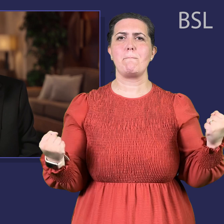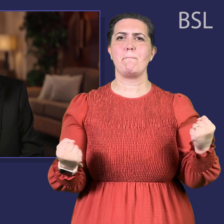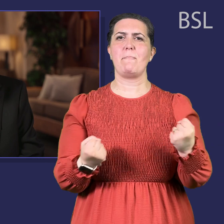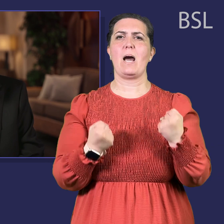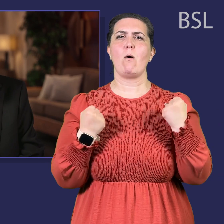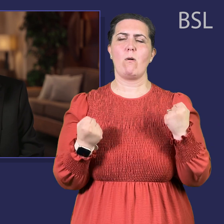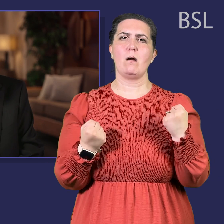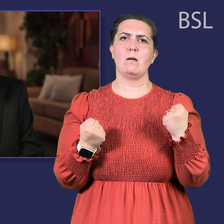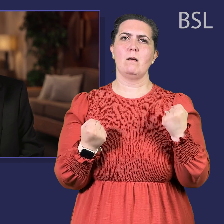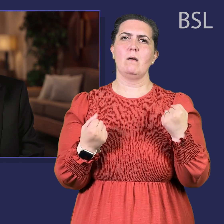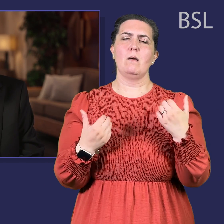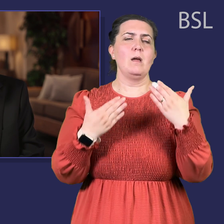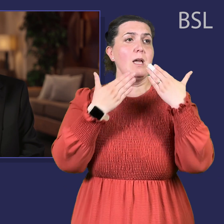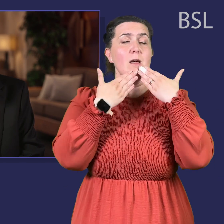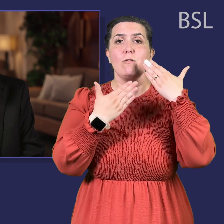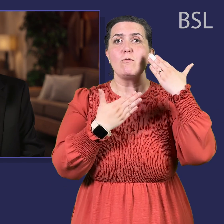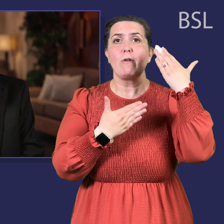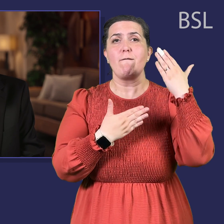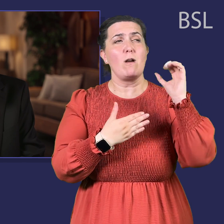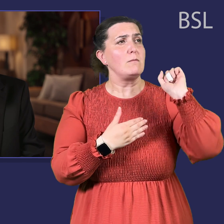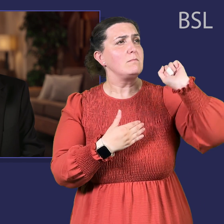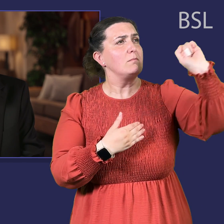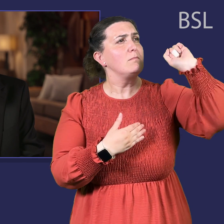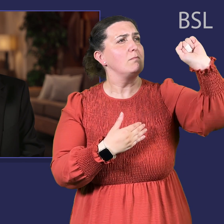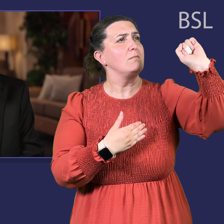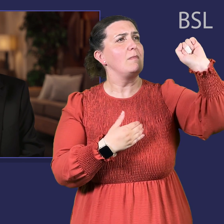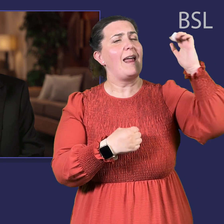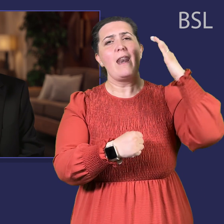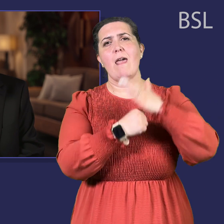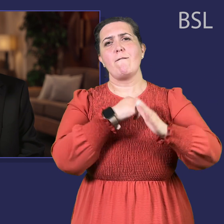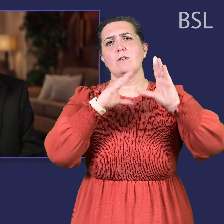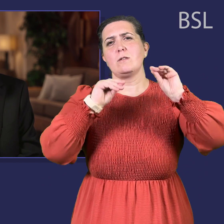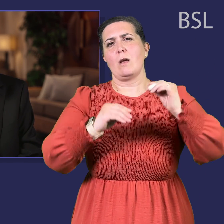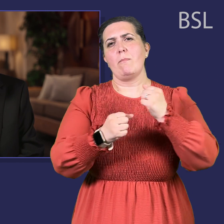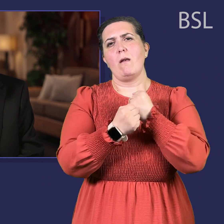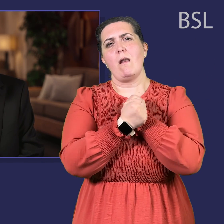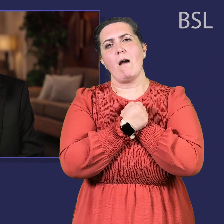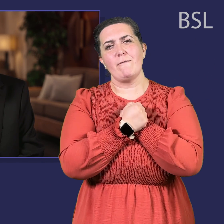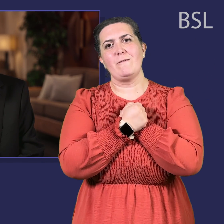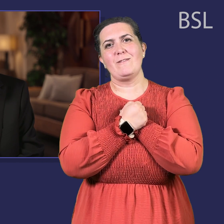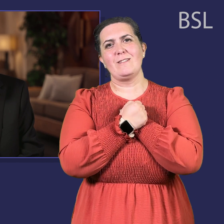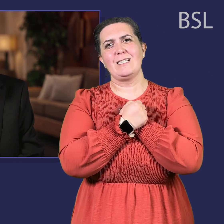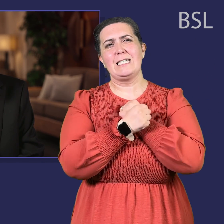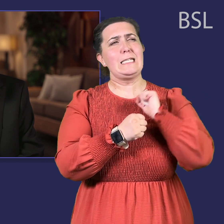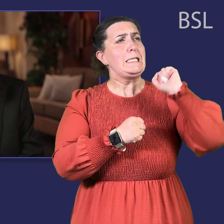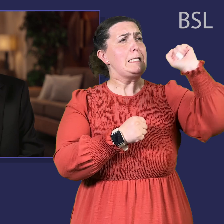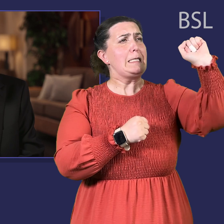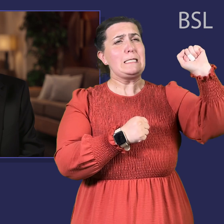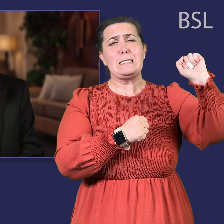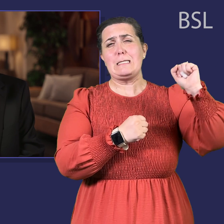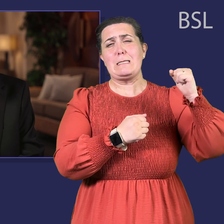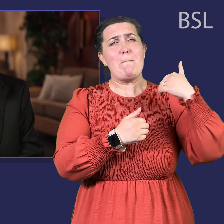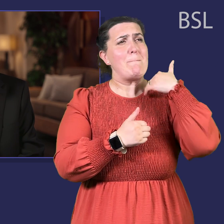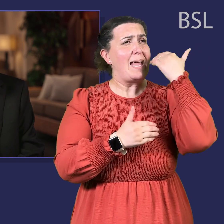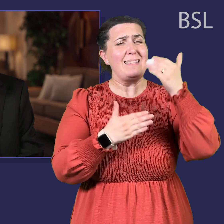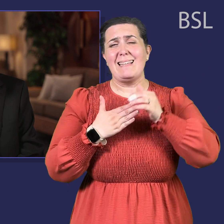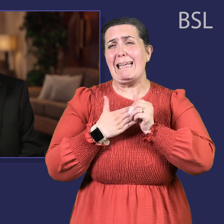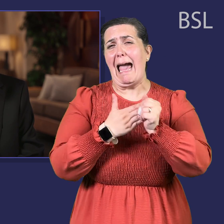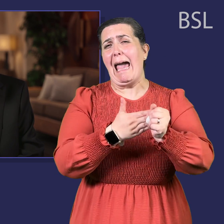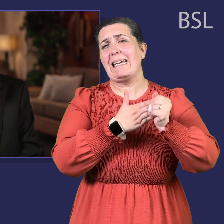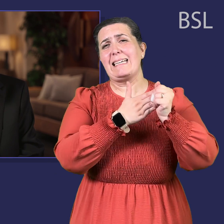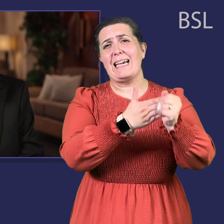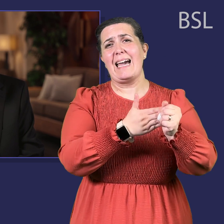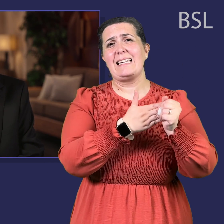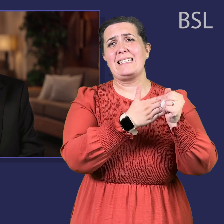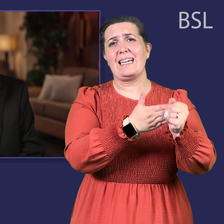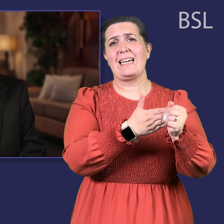power. How grateful I am for his unfailing love and his generous guidance to